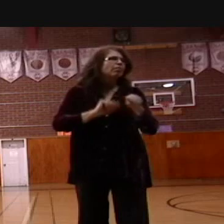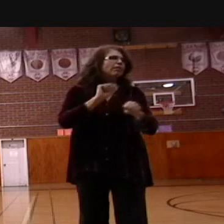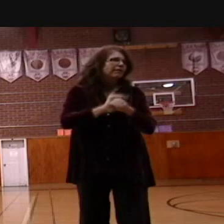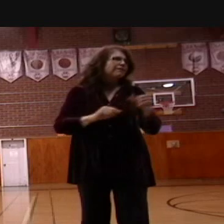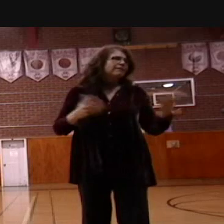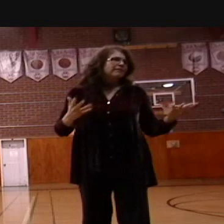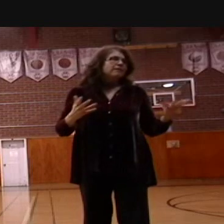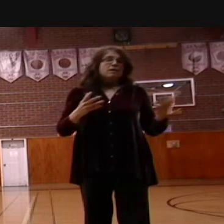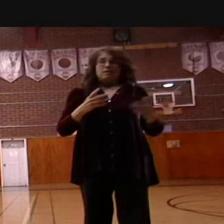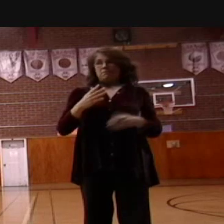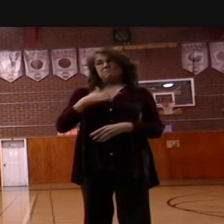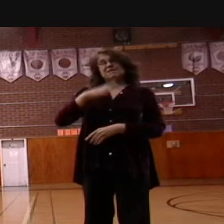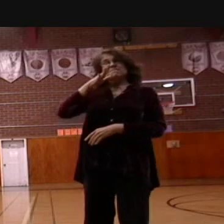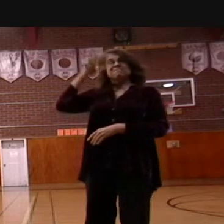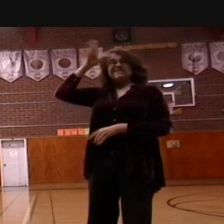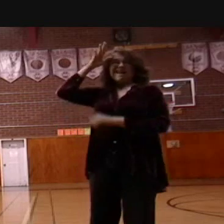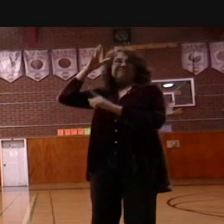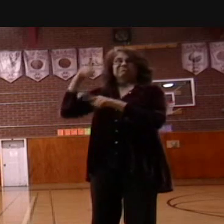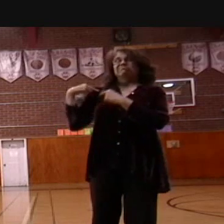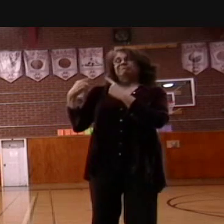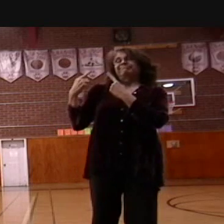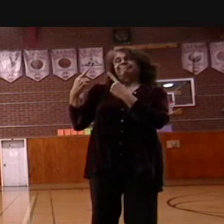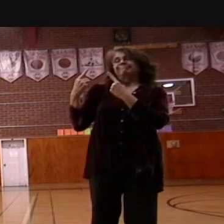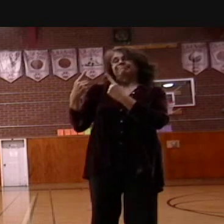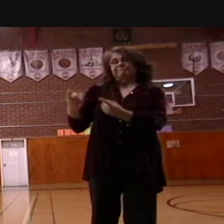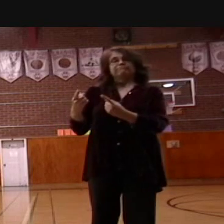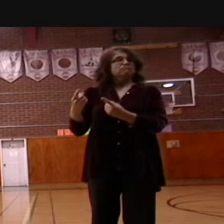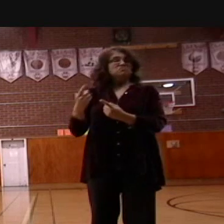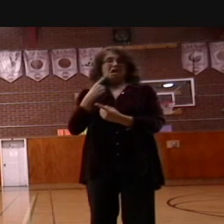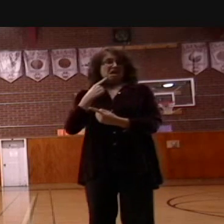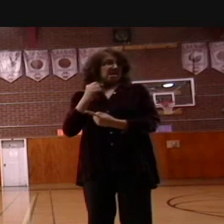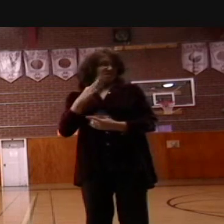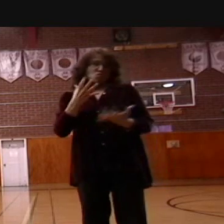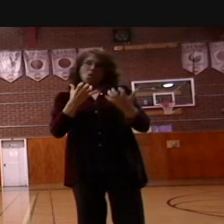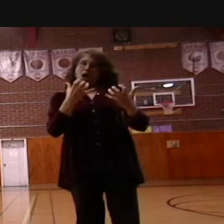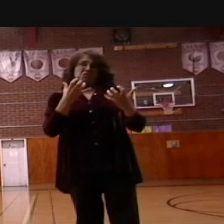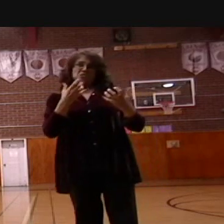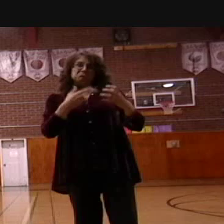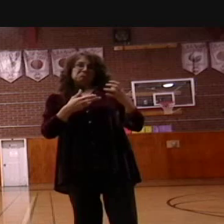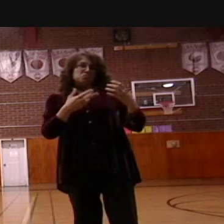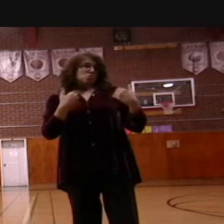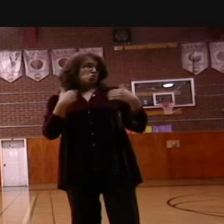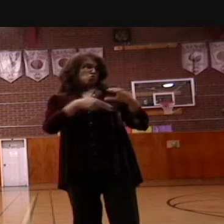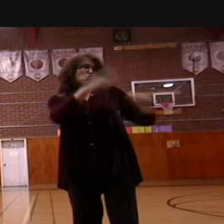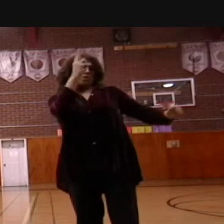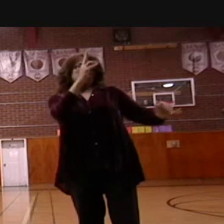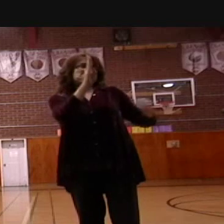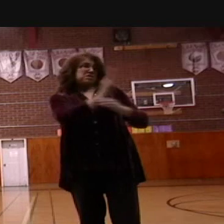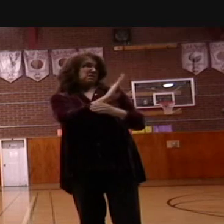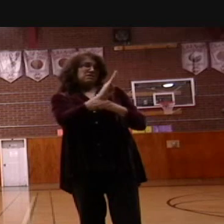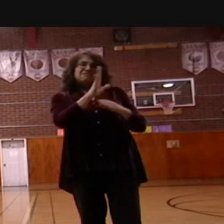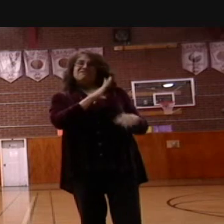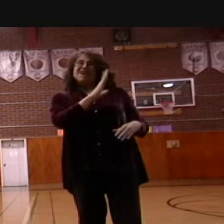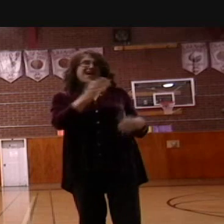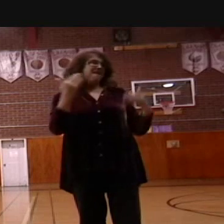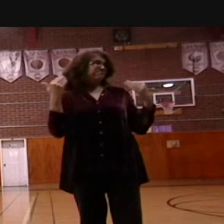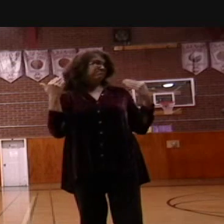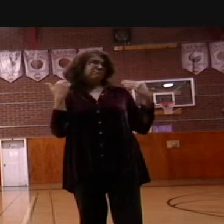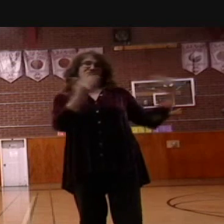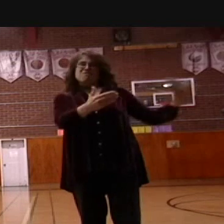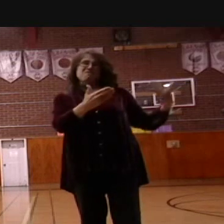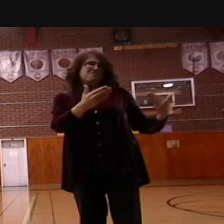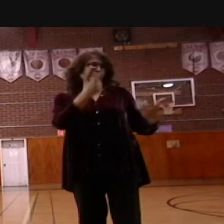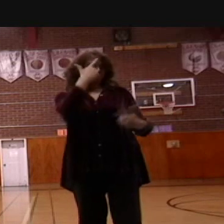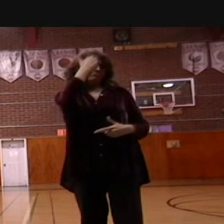By the way, my mom and dad have always given me the option to stop my business altogether. There were many times we would sit down and write a list of